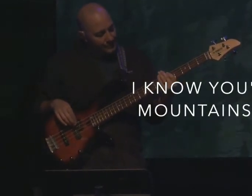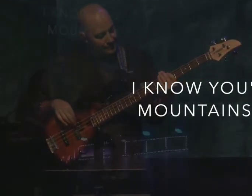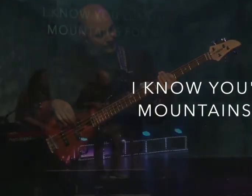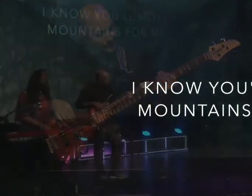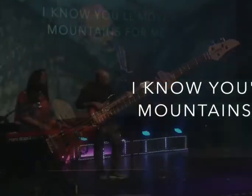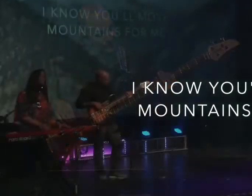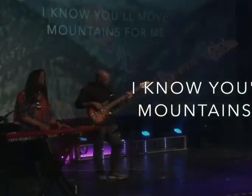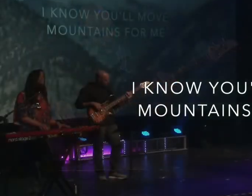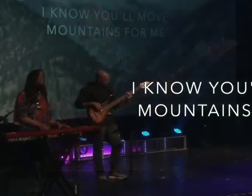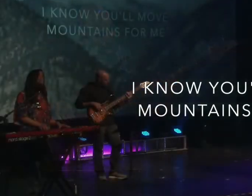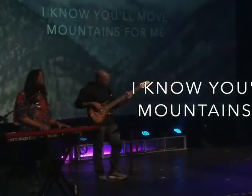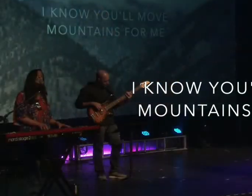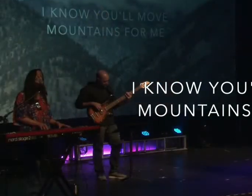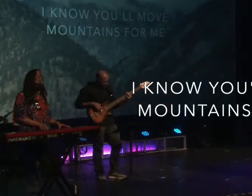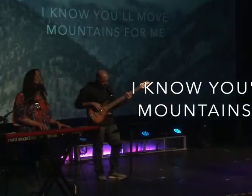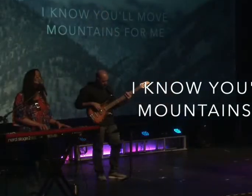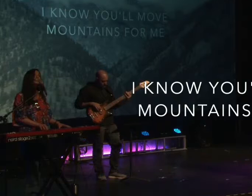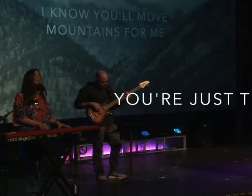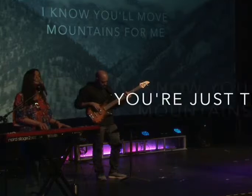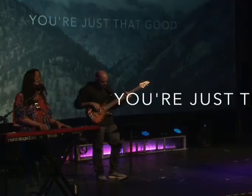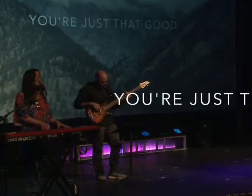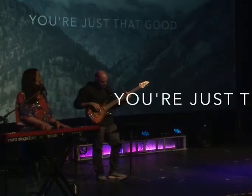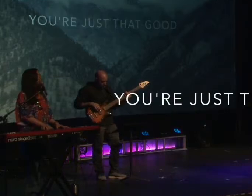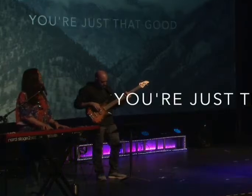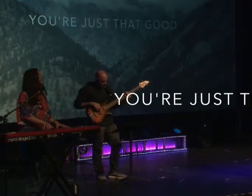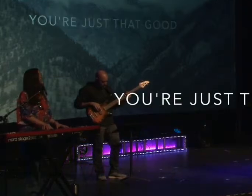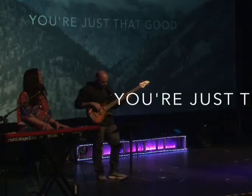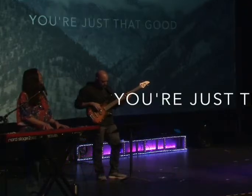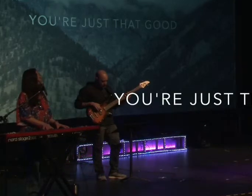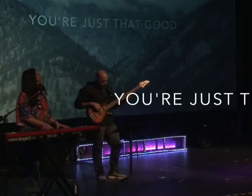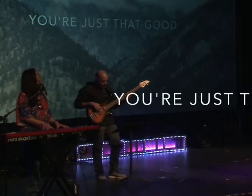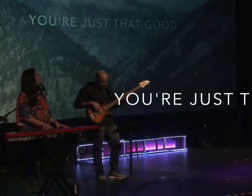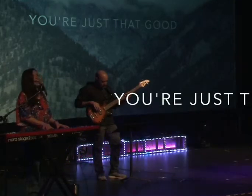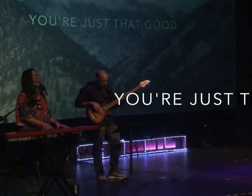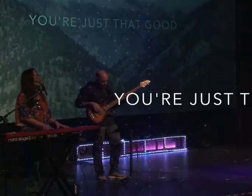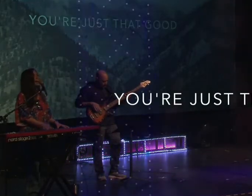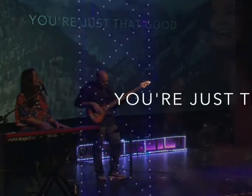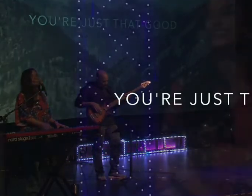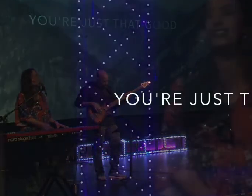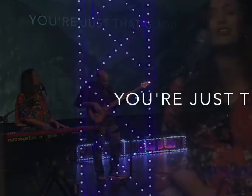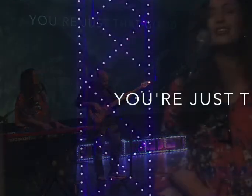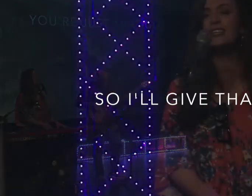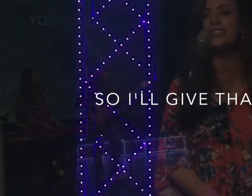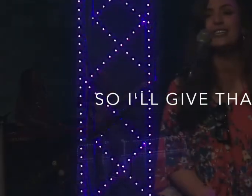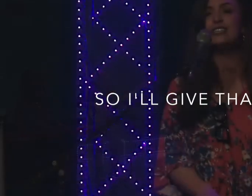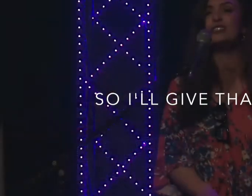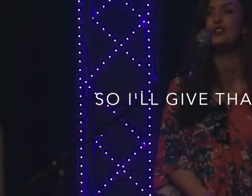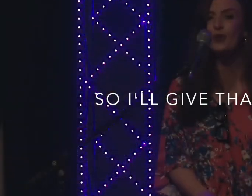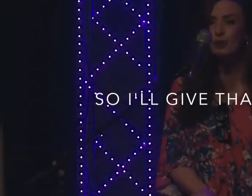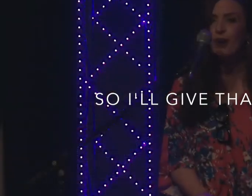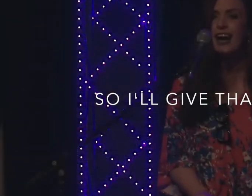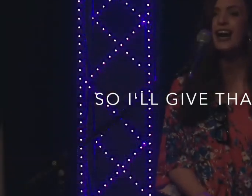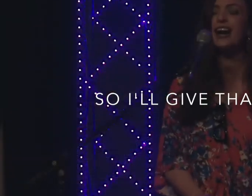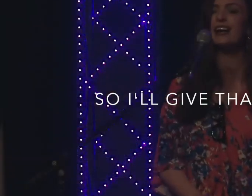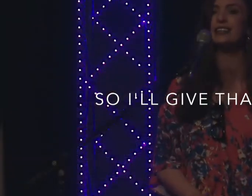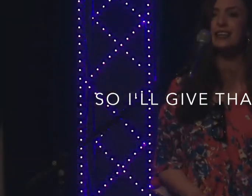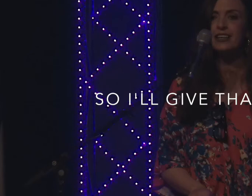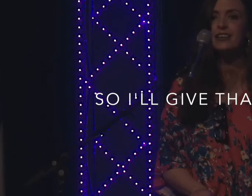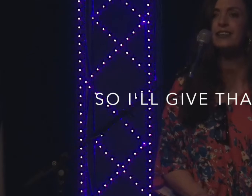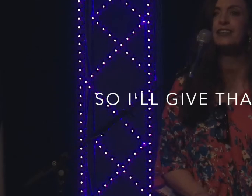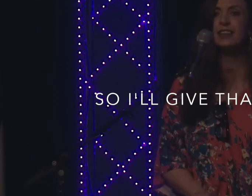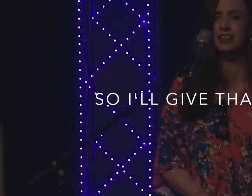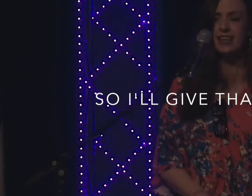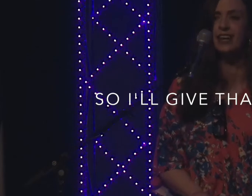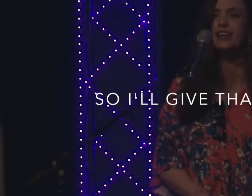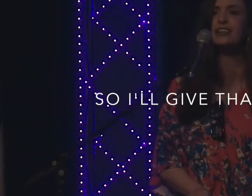you'll move mountains for me, 'cause you're just that good. So I